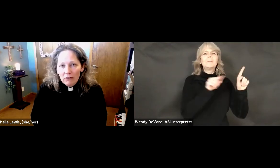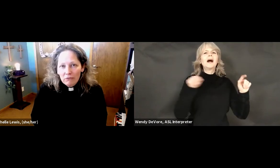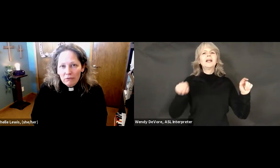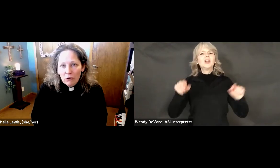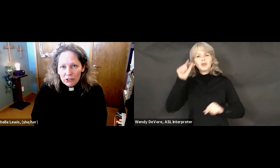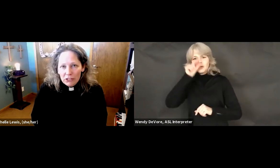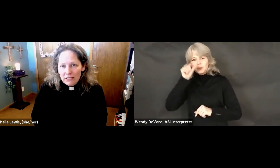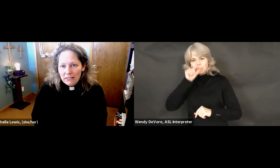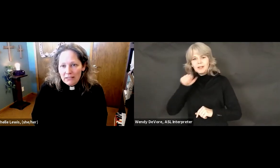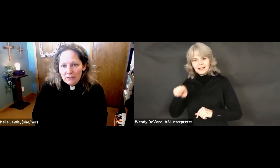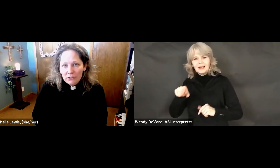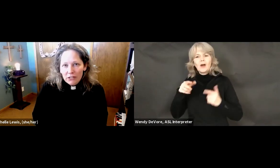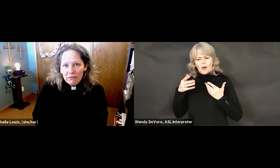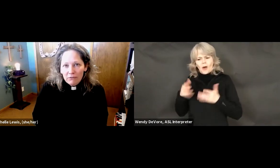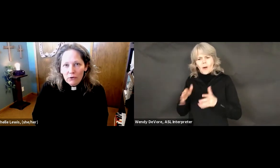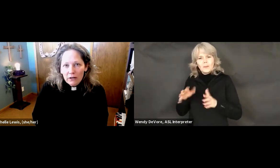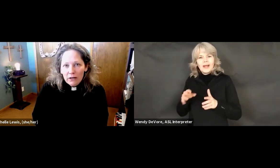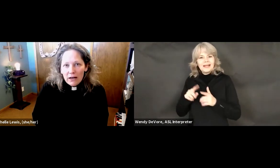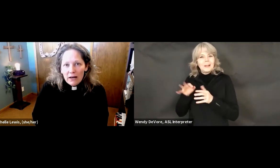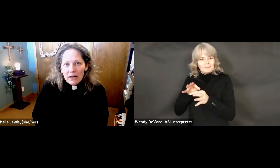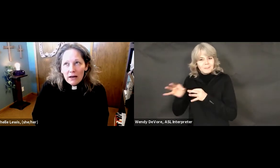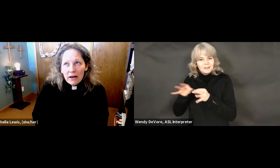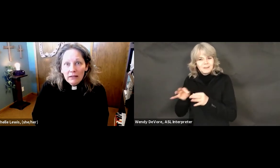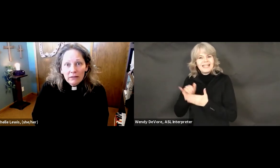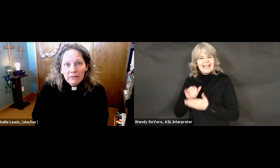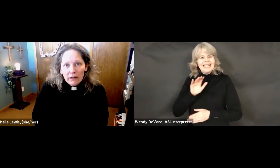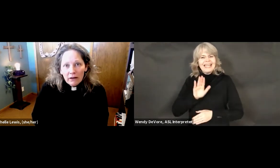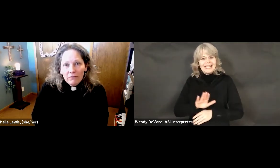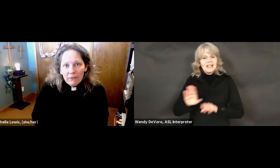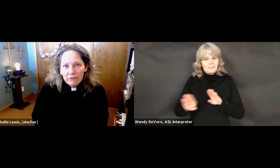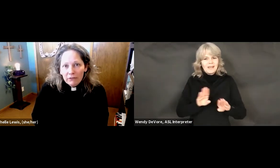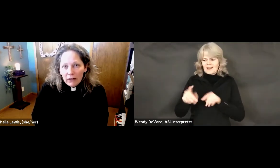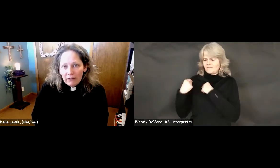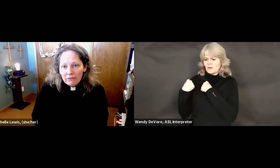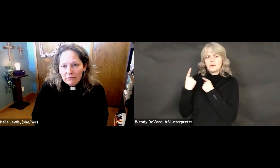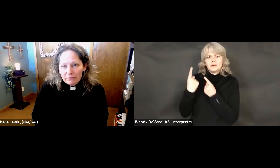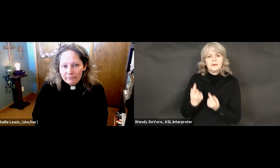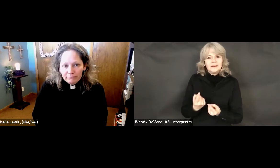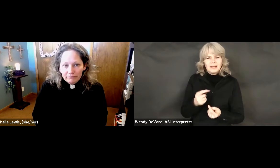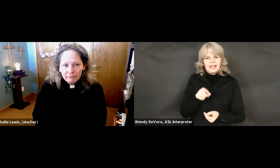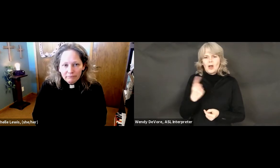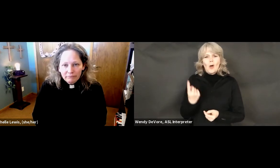searching for Jesus, searching for and living a faithful life.